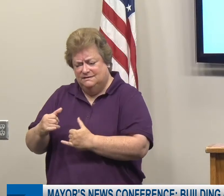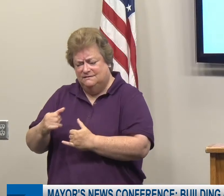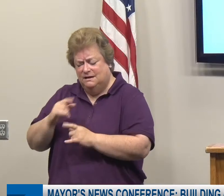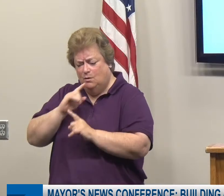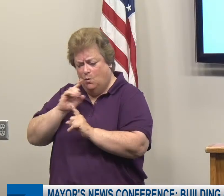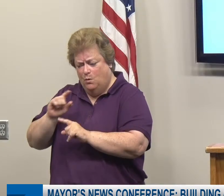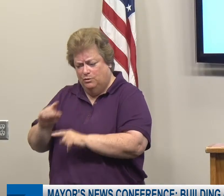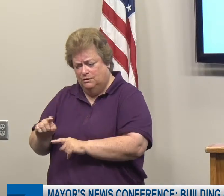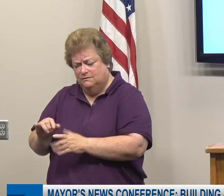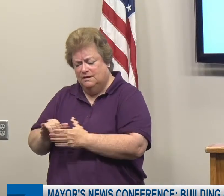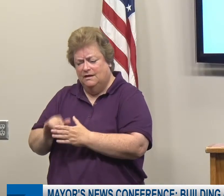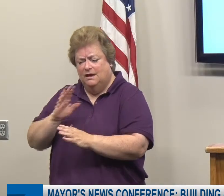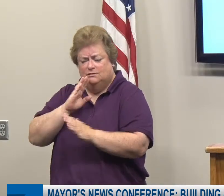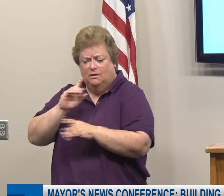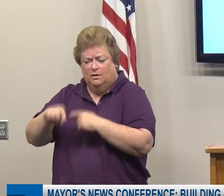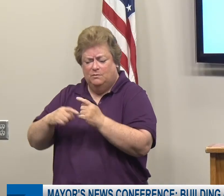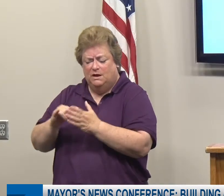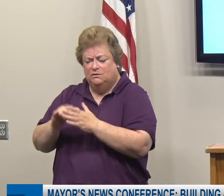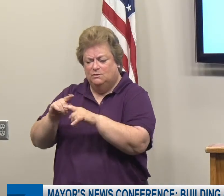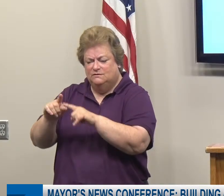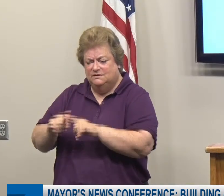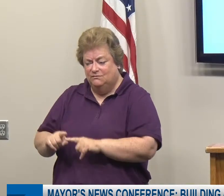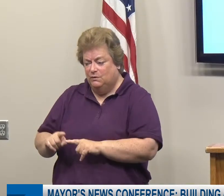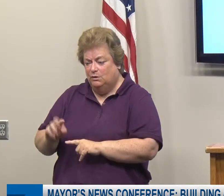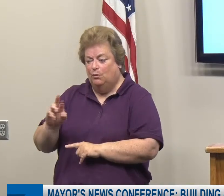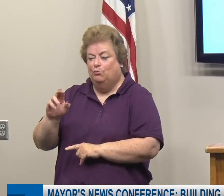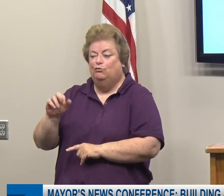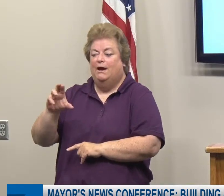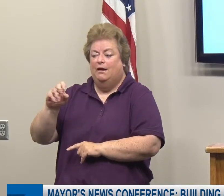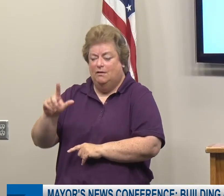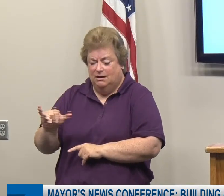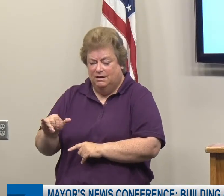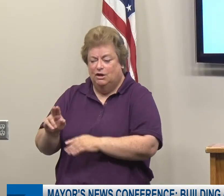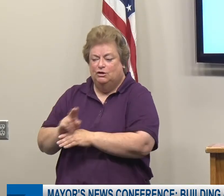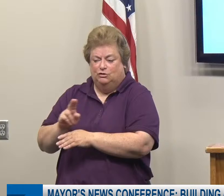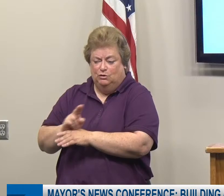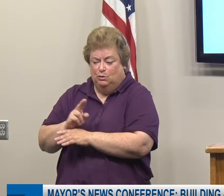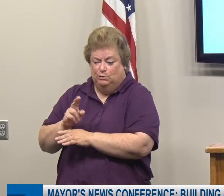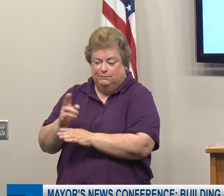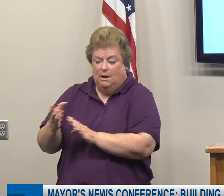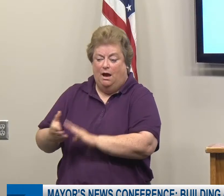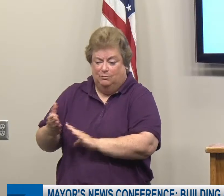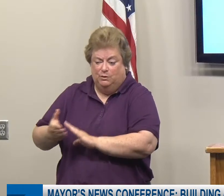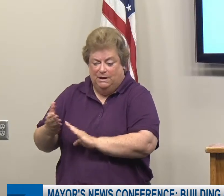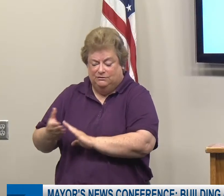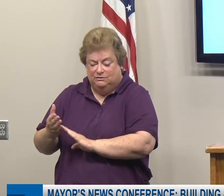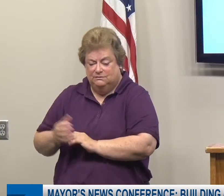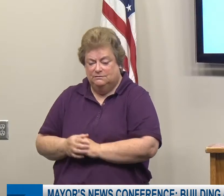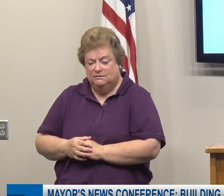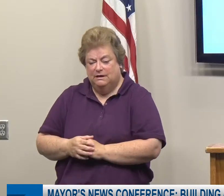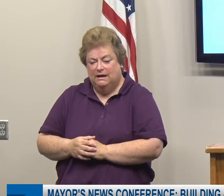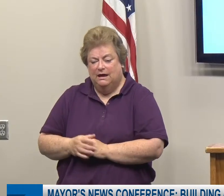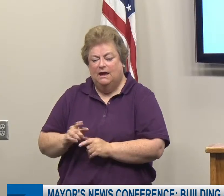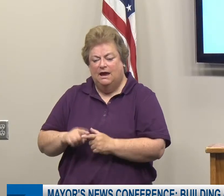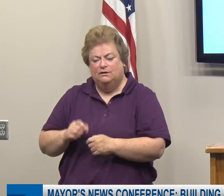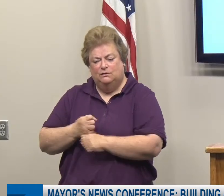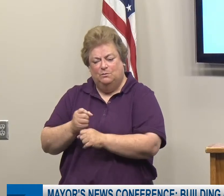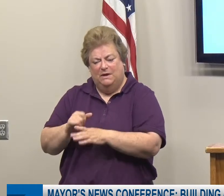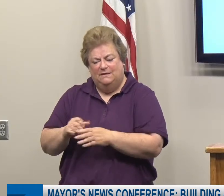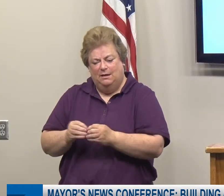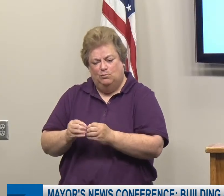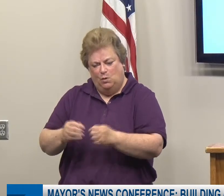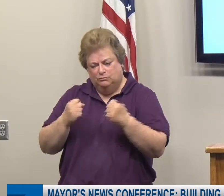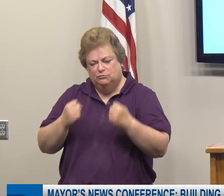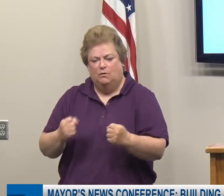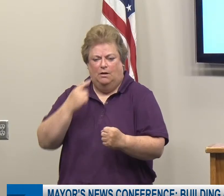these different rarely used operations and to strengthen them in